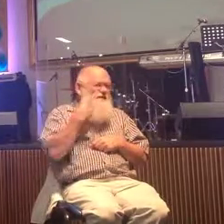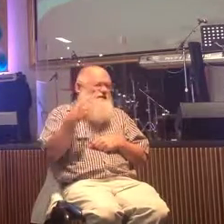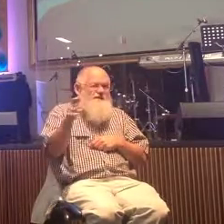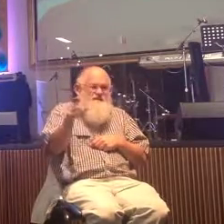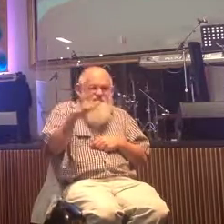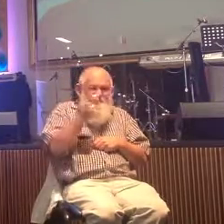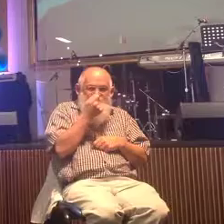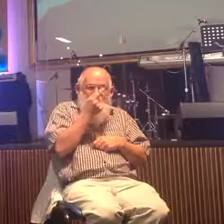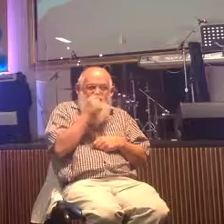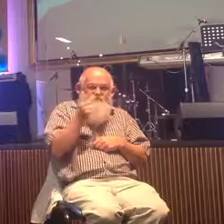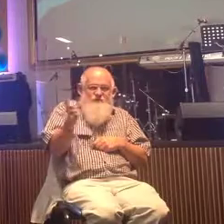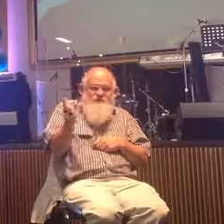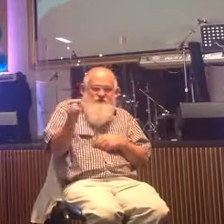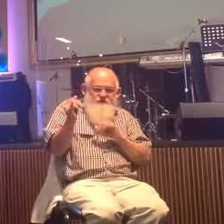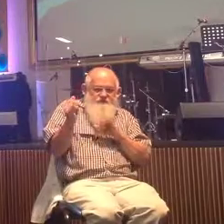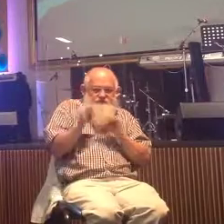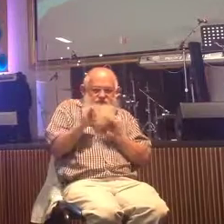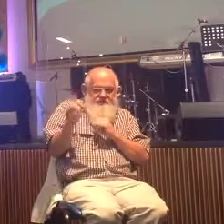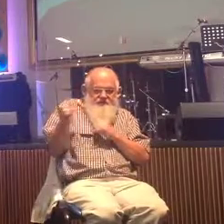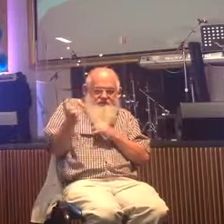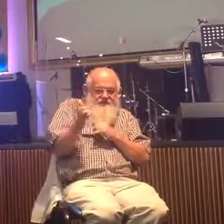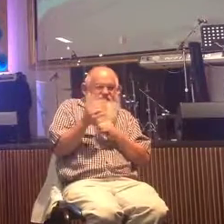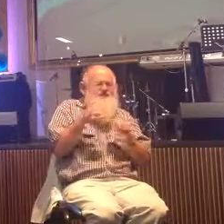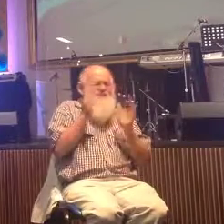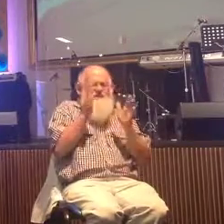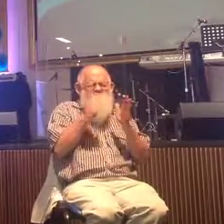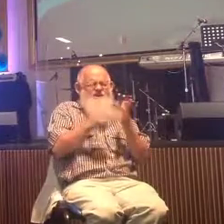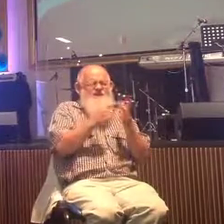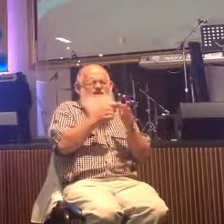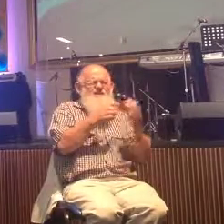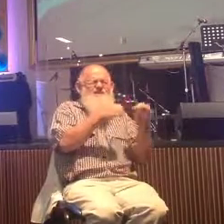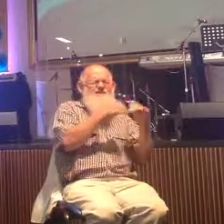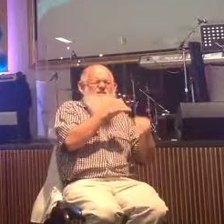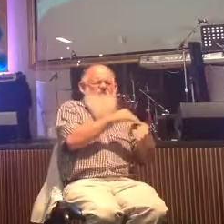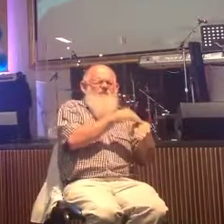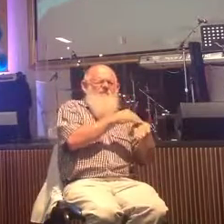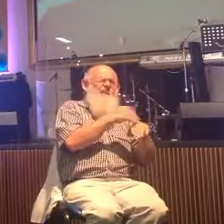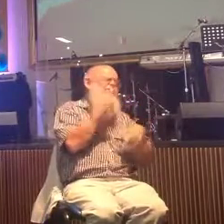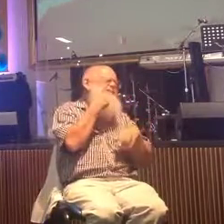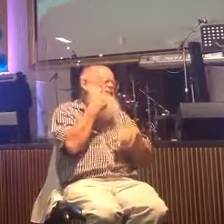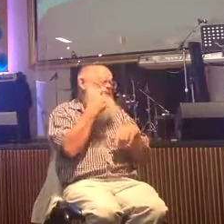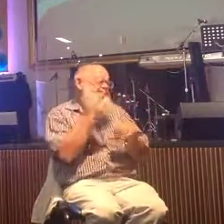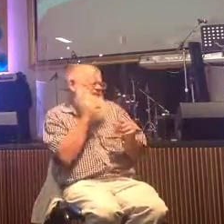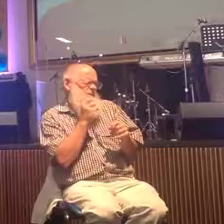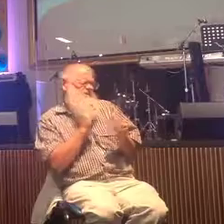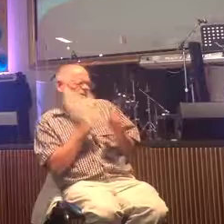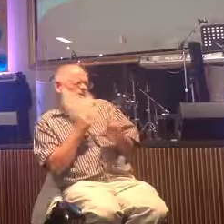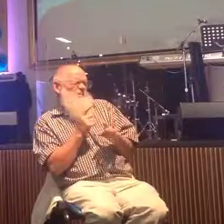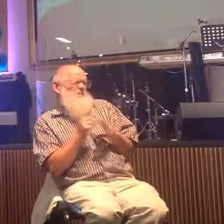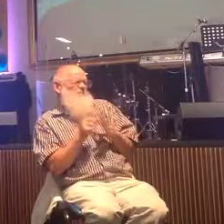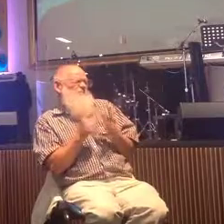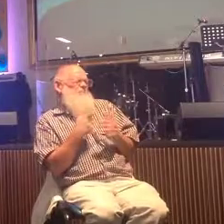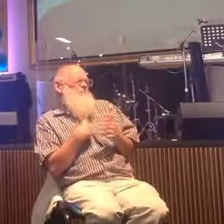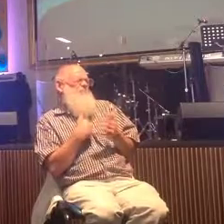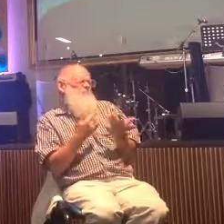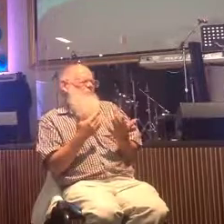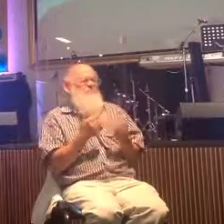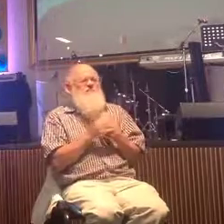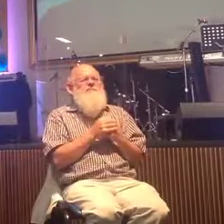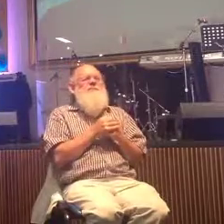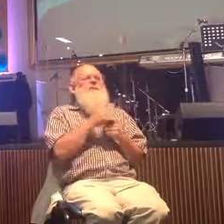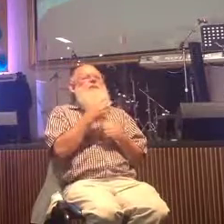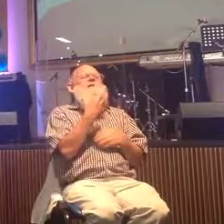whole area was an area of temptation and just welcoming. Come and try the way of the world. Come and try the way of the world. So the Jewish people hated